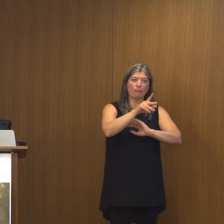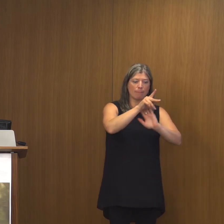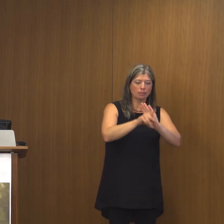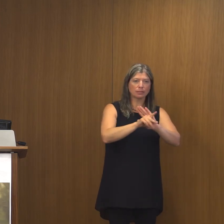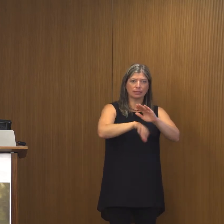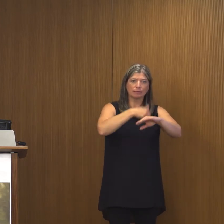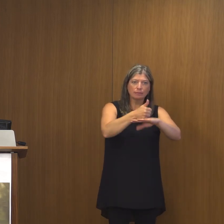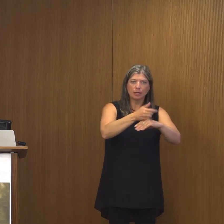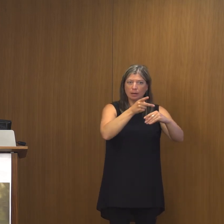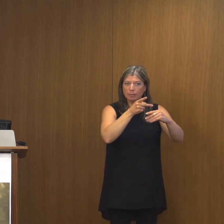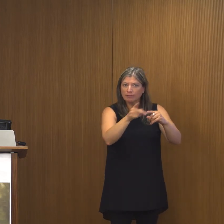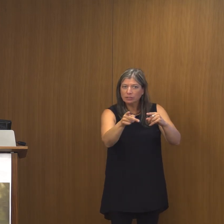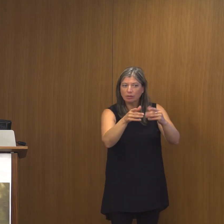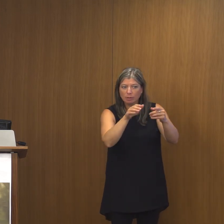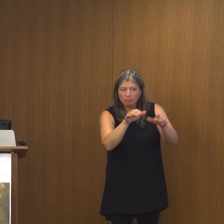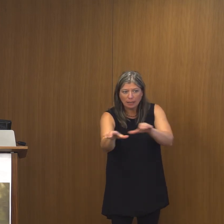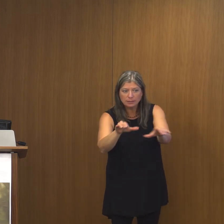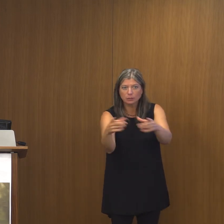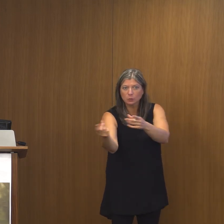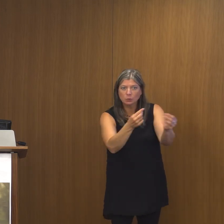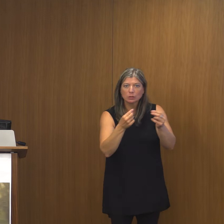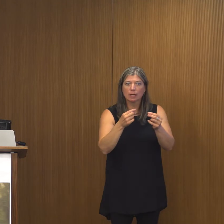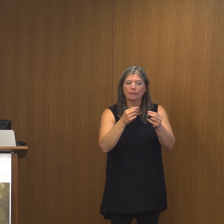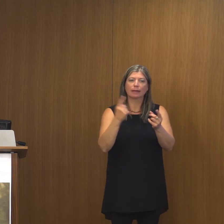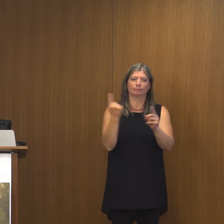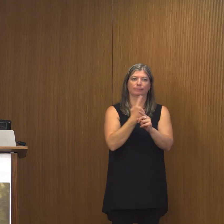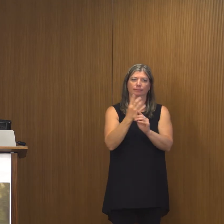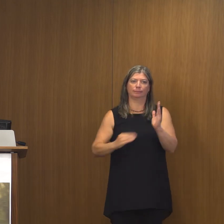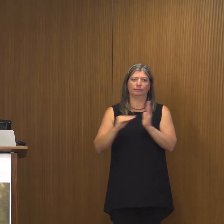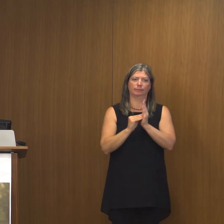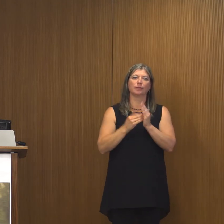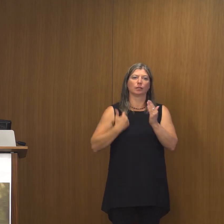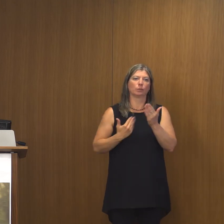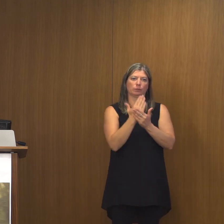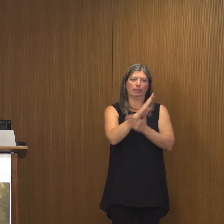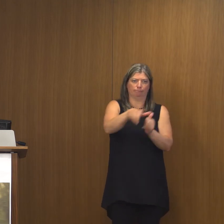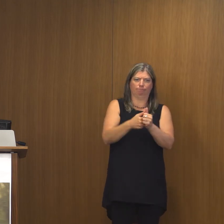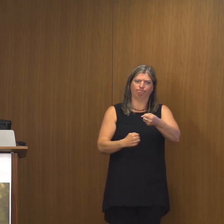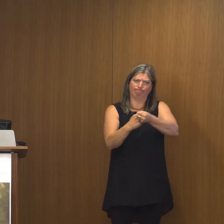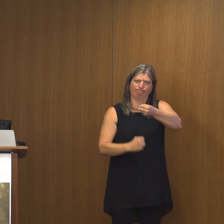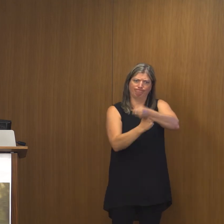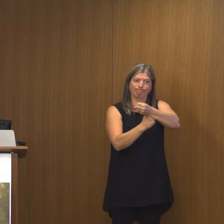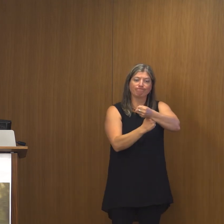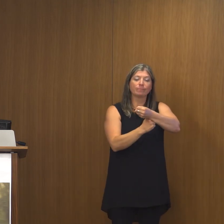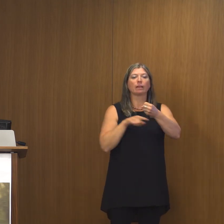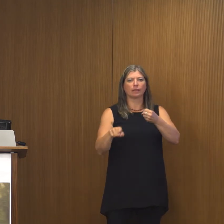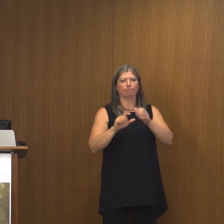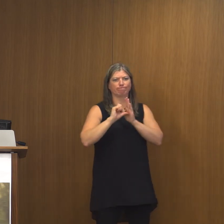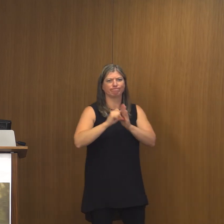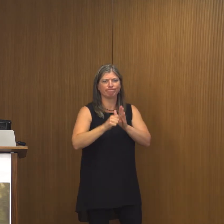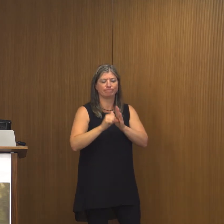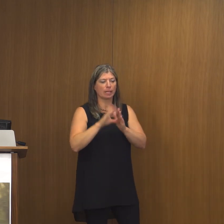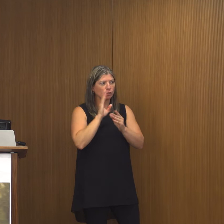important, and also to develop concrete mechanisms for Canada. And then I take the message for research as well, to meet Canada's obligation and